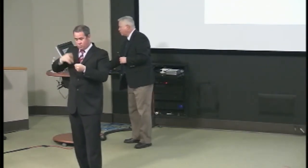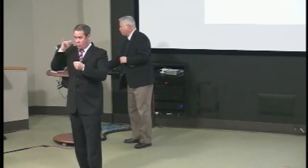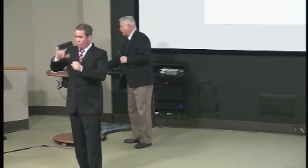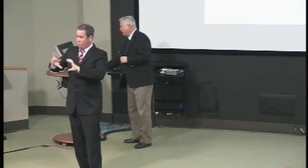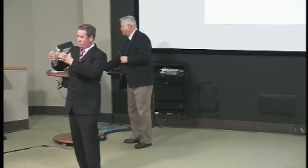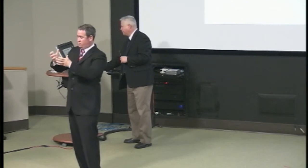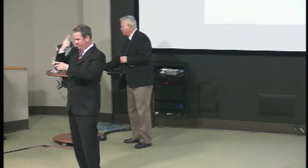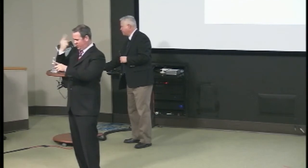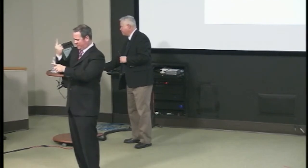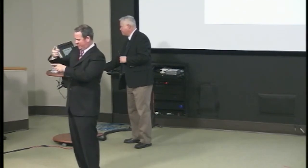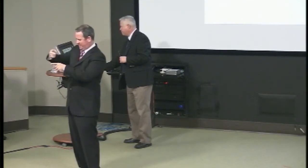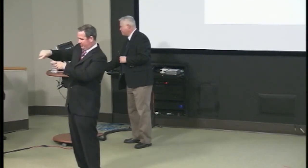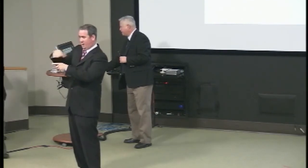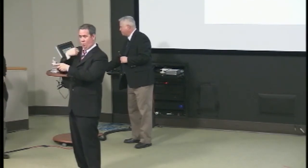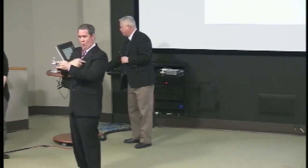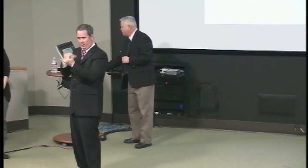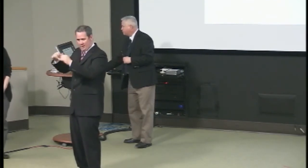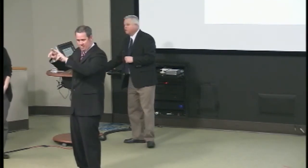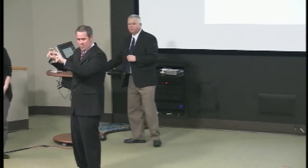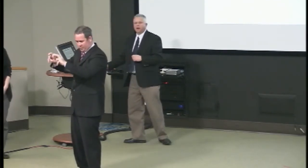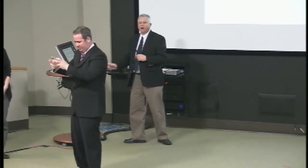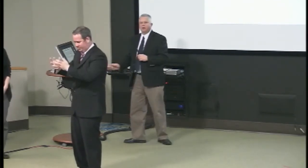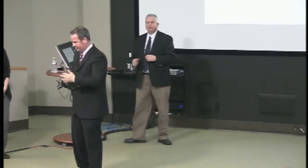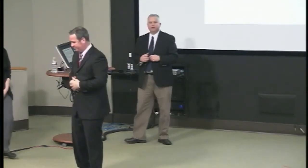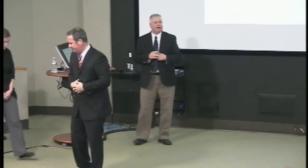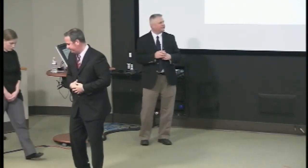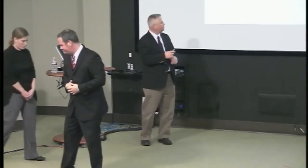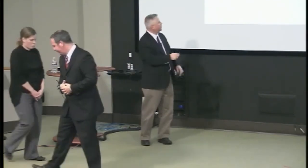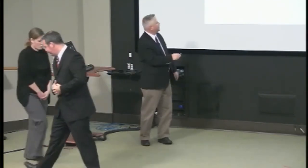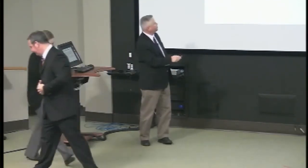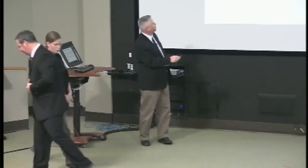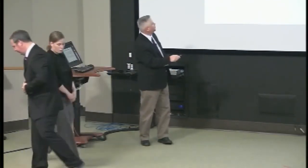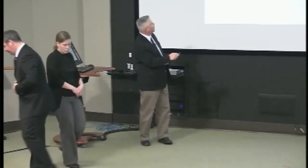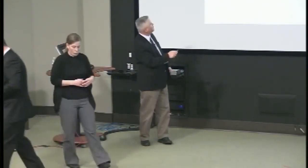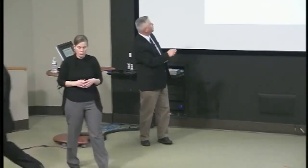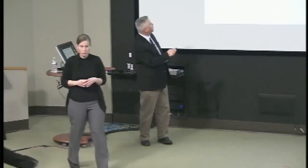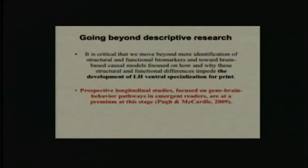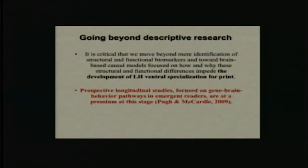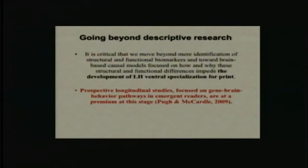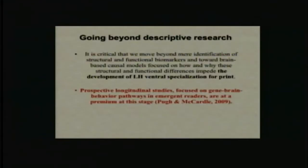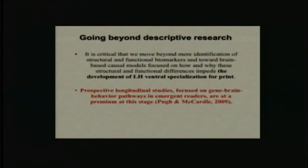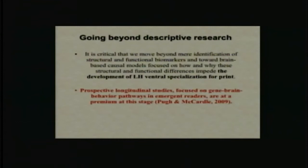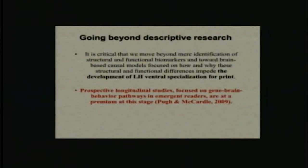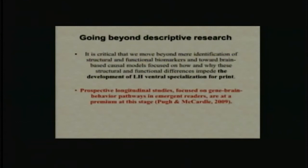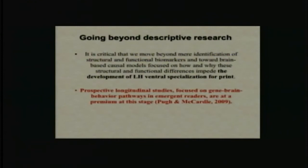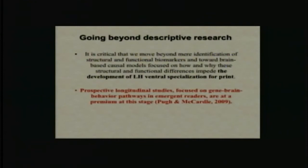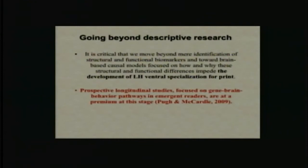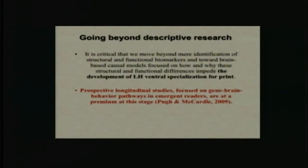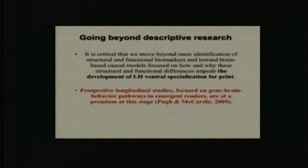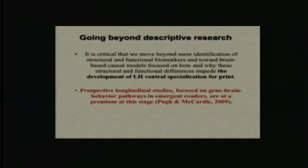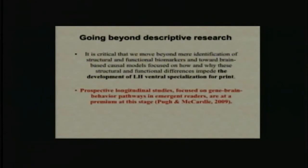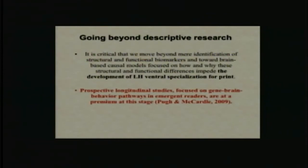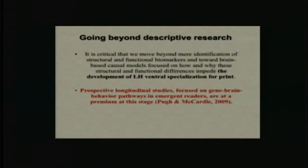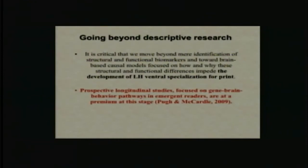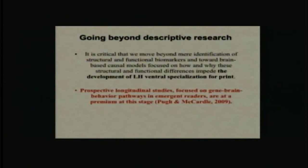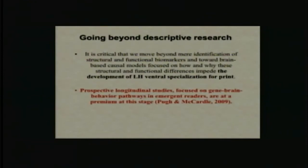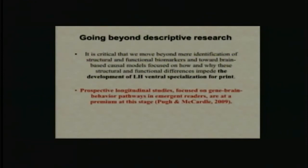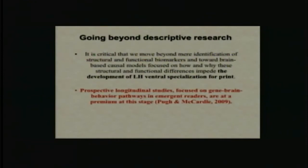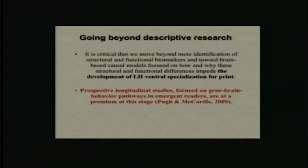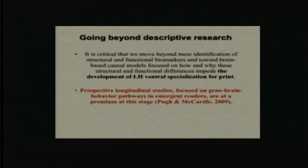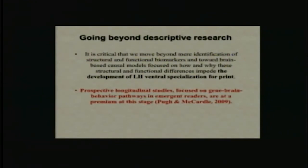One important way is to move beyond mere identification of structural and functional